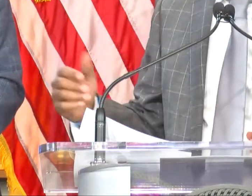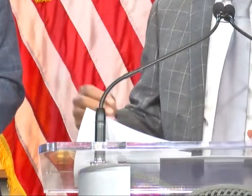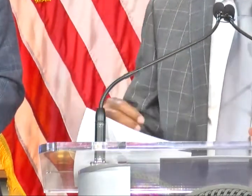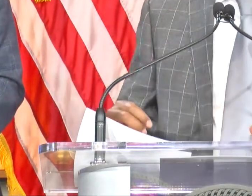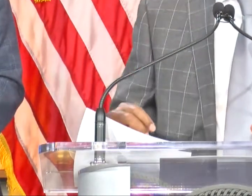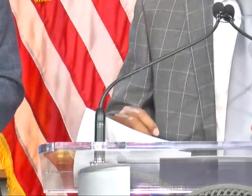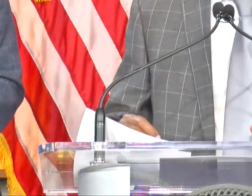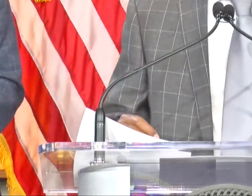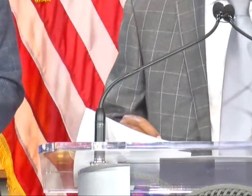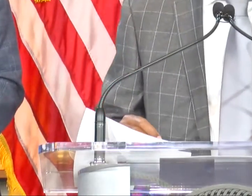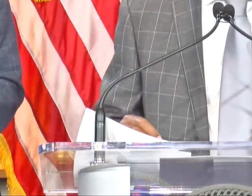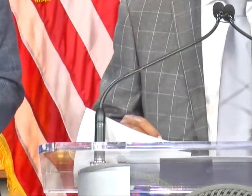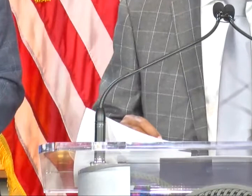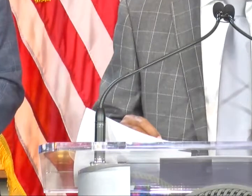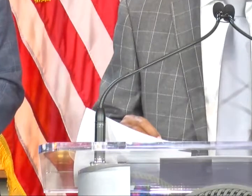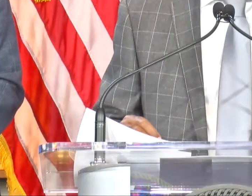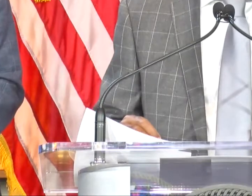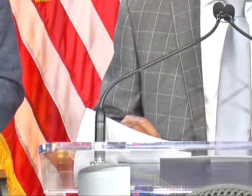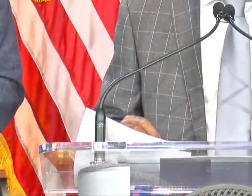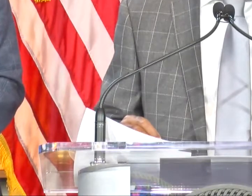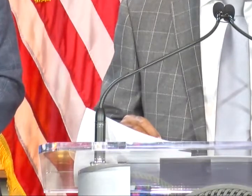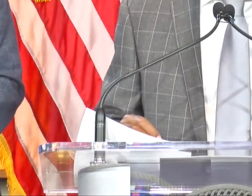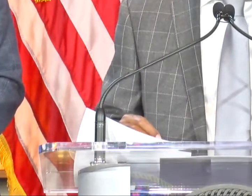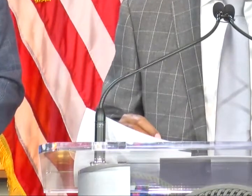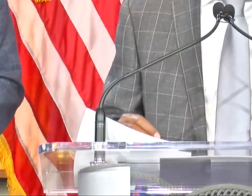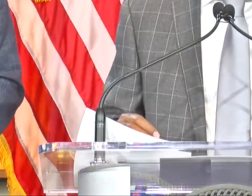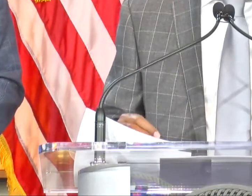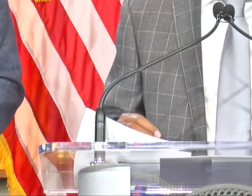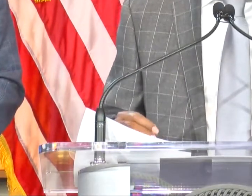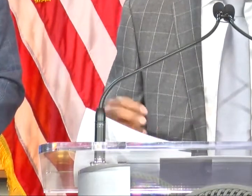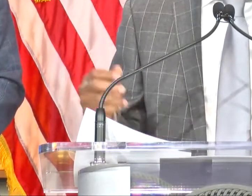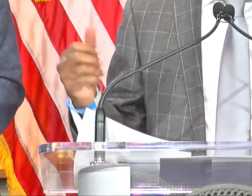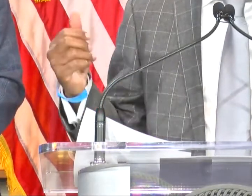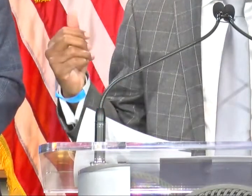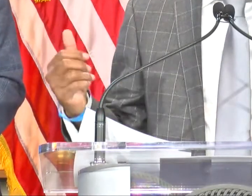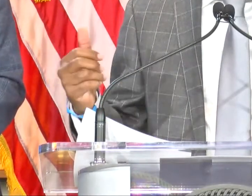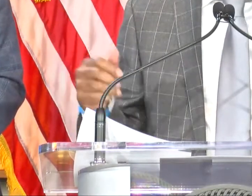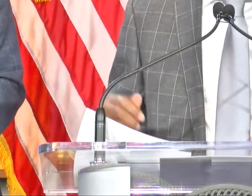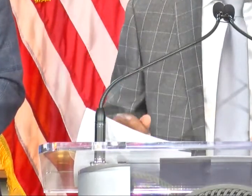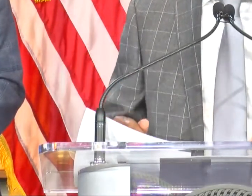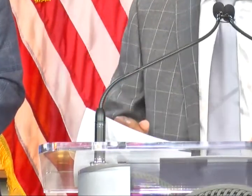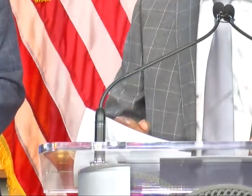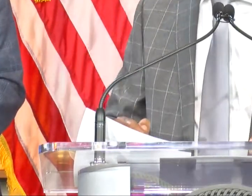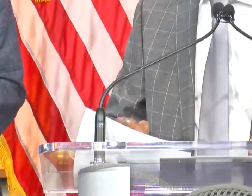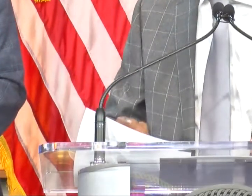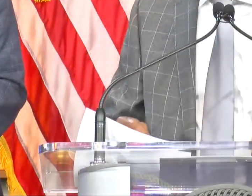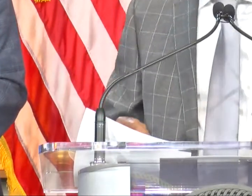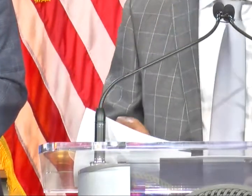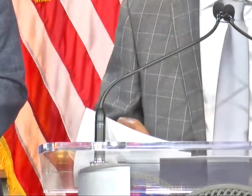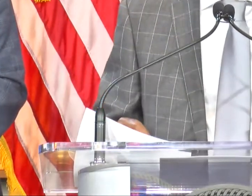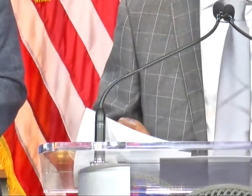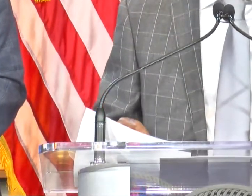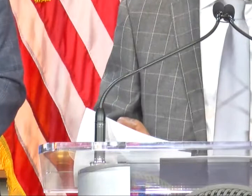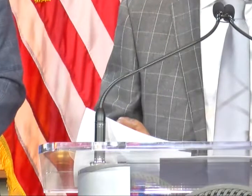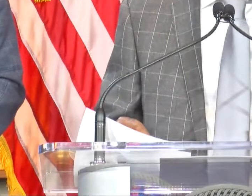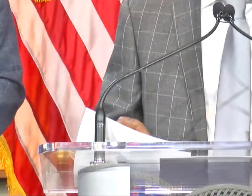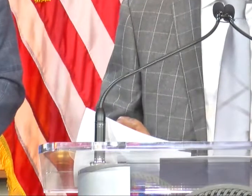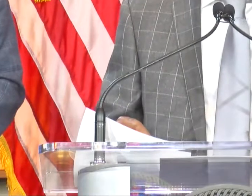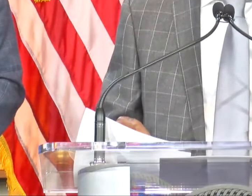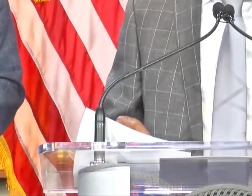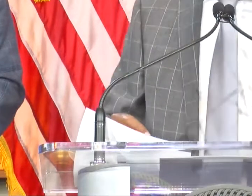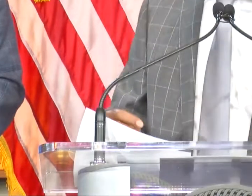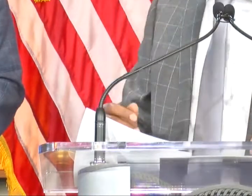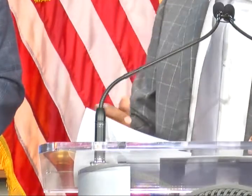Committee. Councilmember Tiffany Thomas is the Chair. Councilmember Robinson is the Vice Chair, and highly familiar with